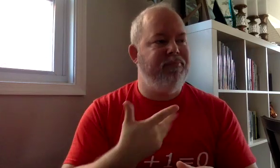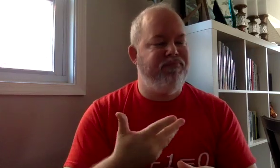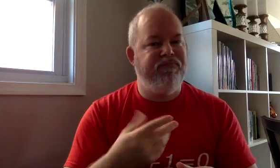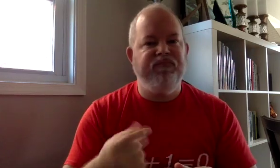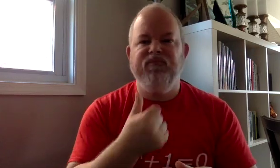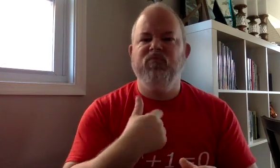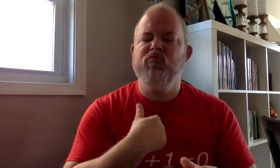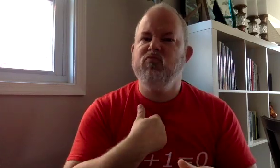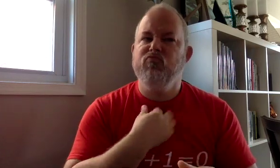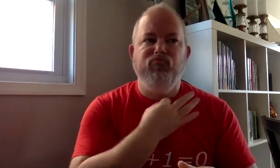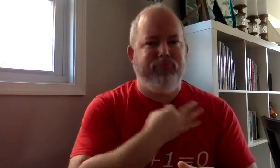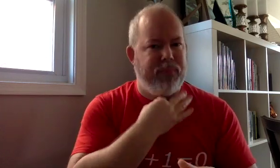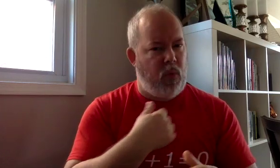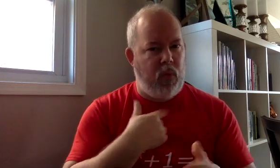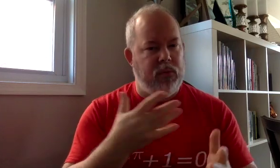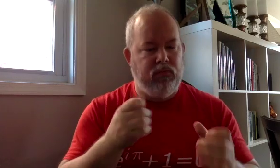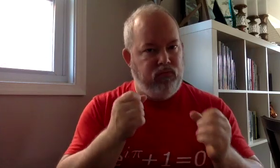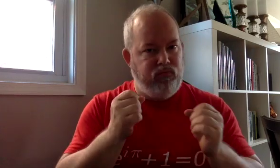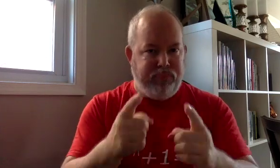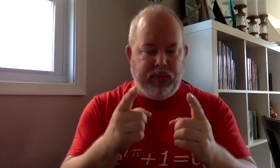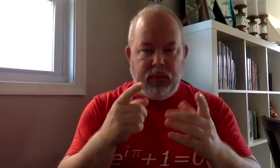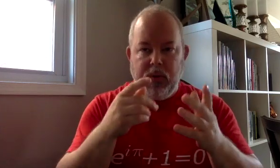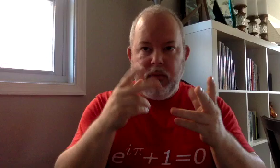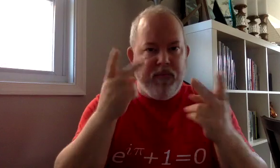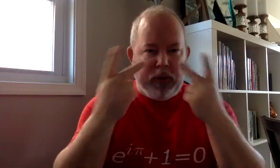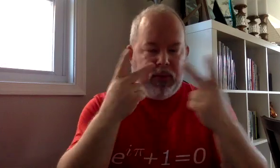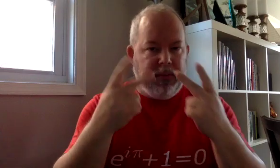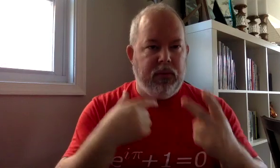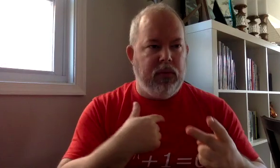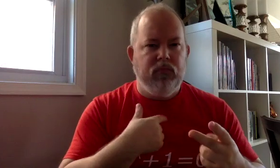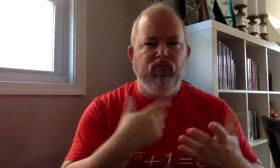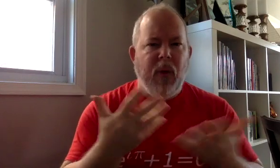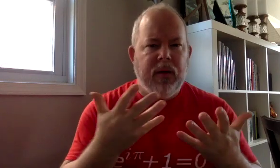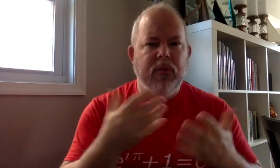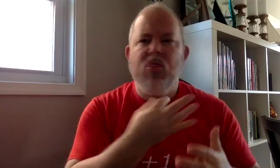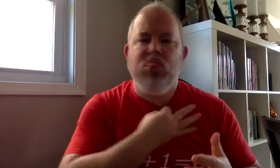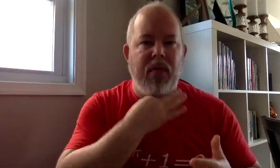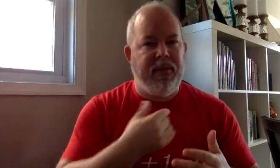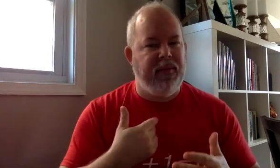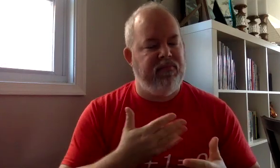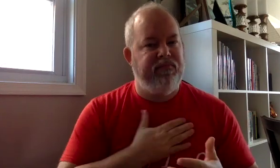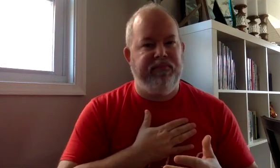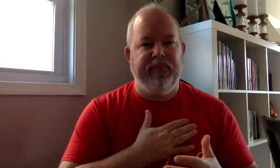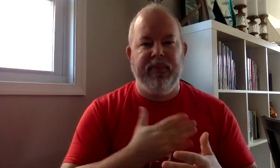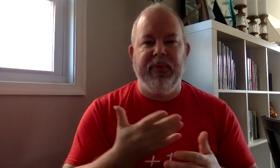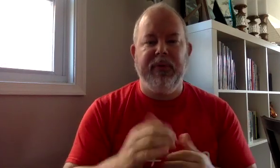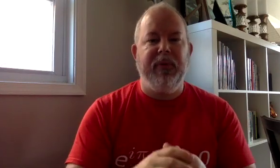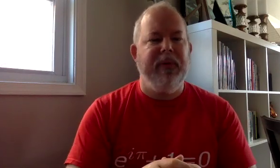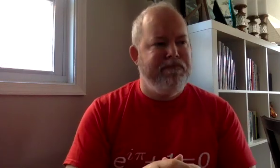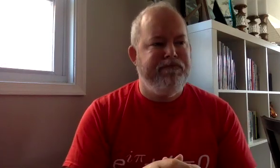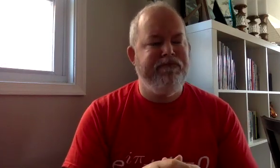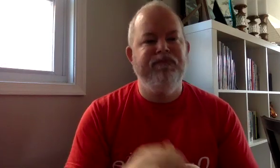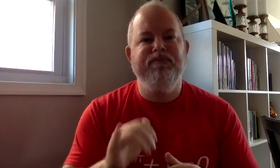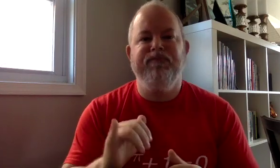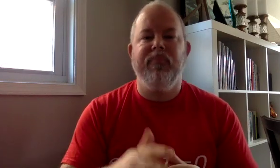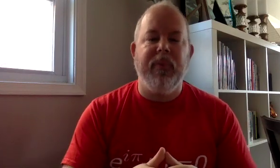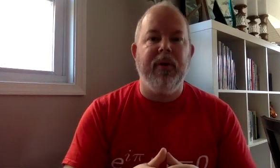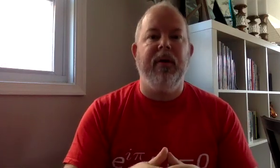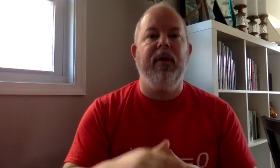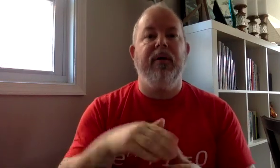off limits. Strikes now taking place in the center of Ukraine's capital. This missile falling on the street and destroying a bus. The